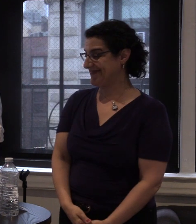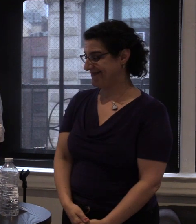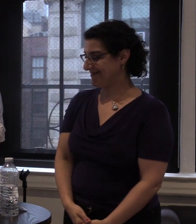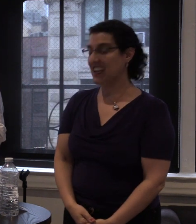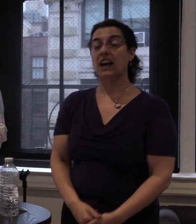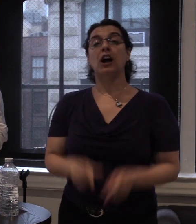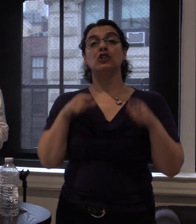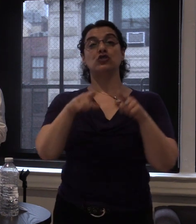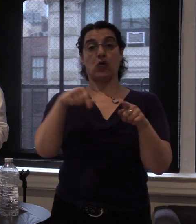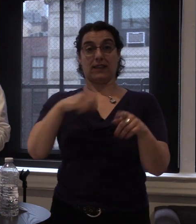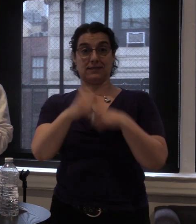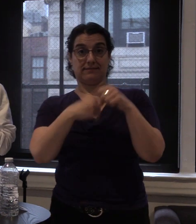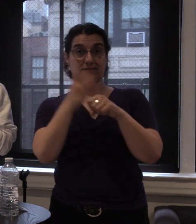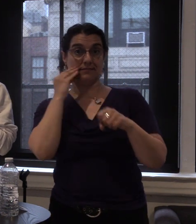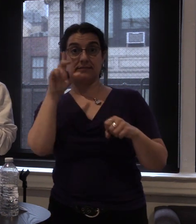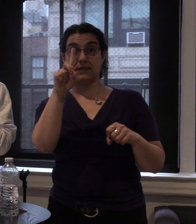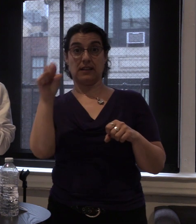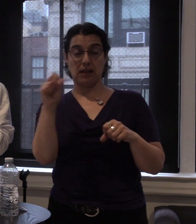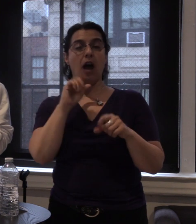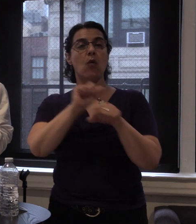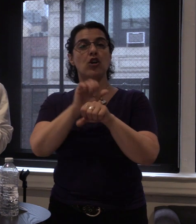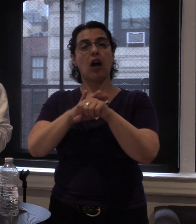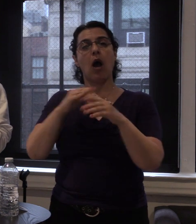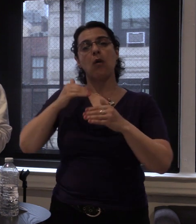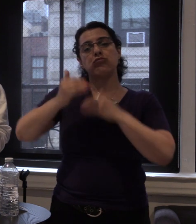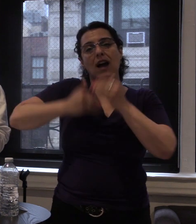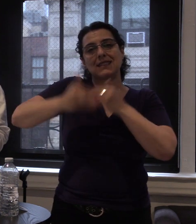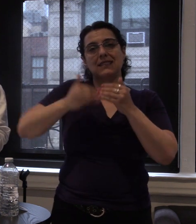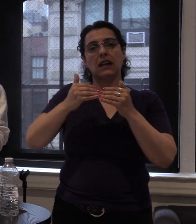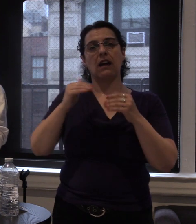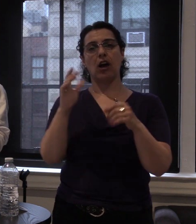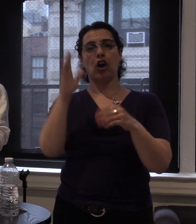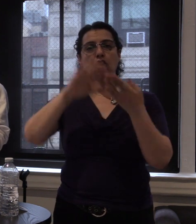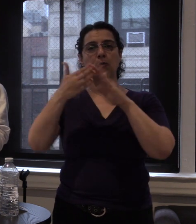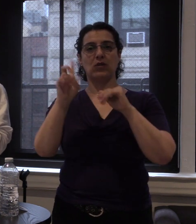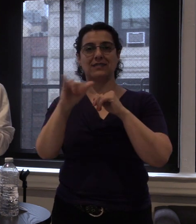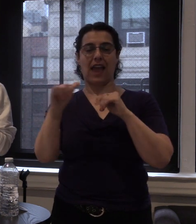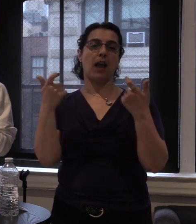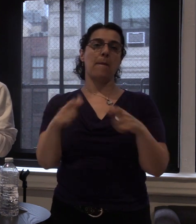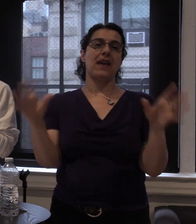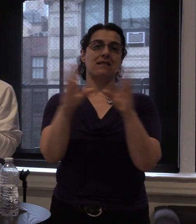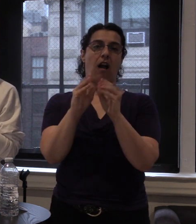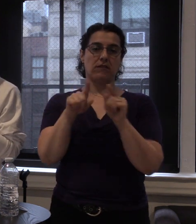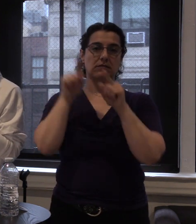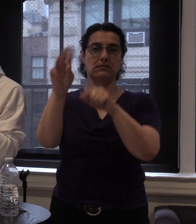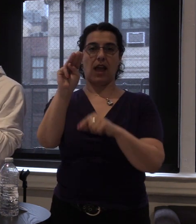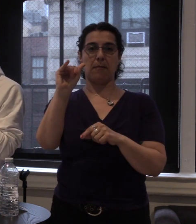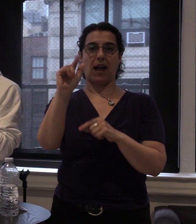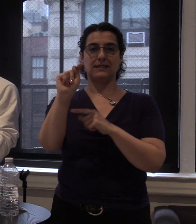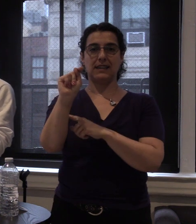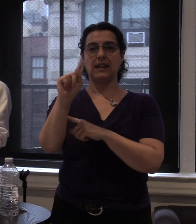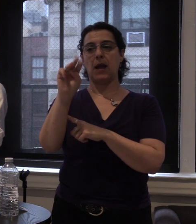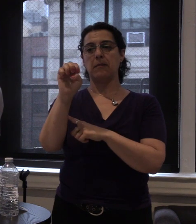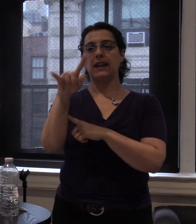So during the fellowship, I work on the Processing Community Day, which was a large conference at the MIT Media Lab,